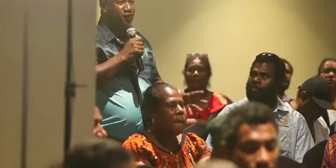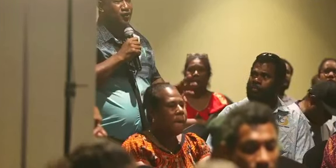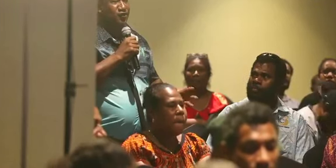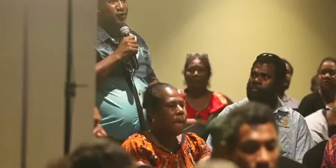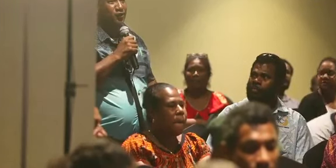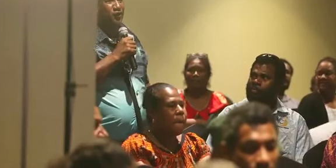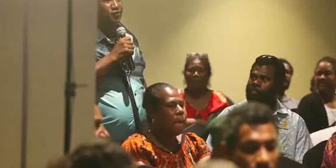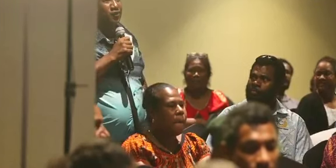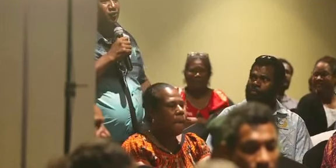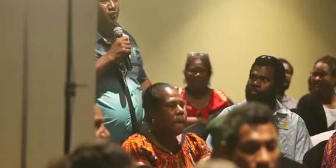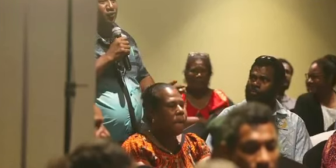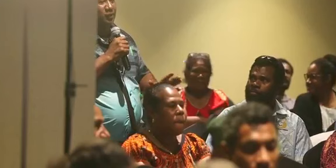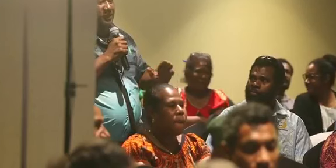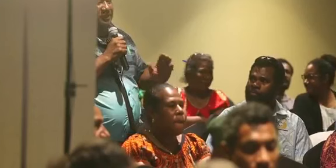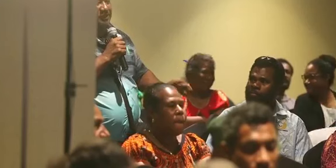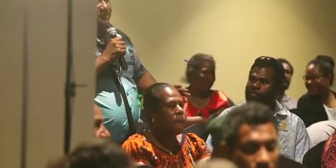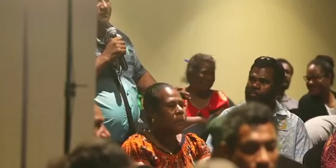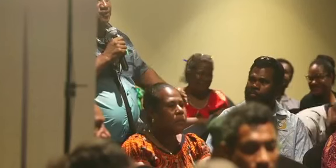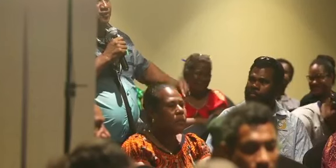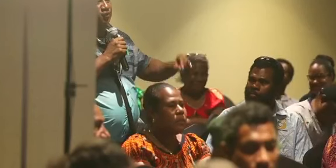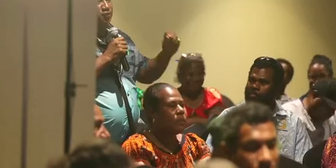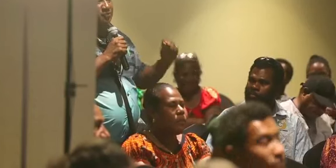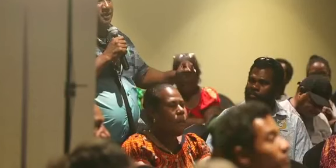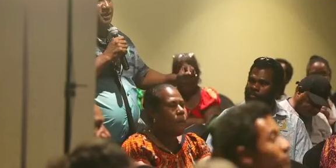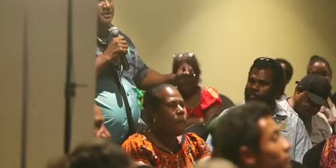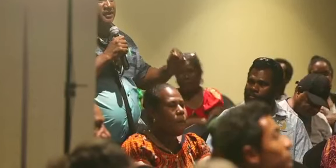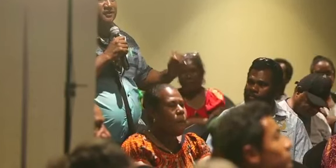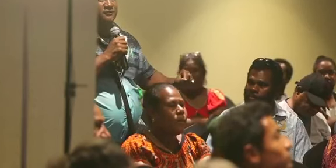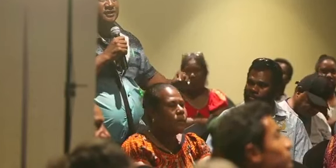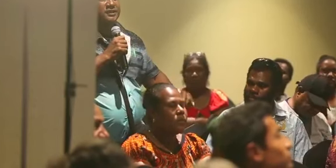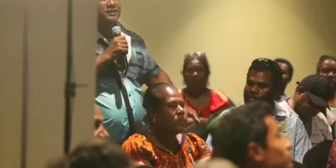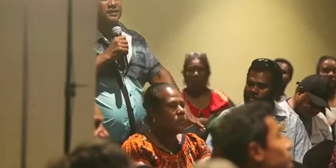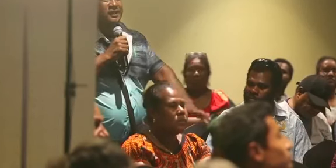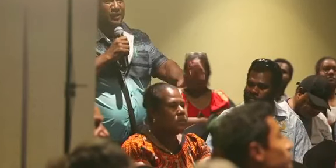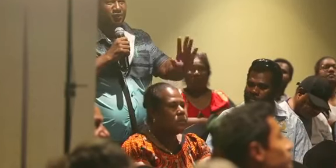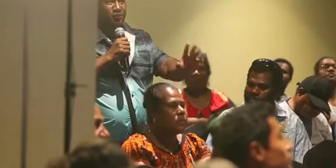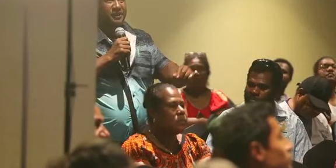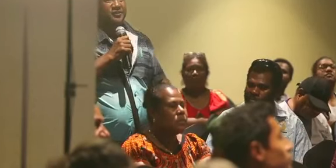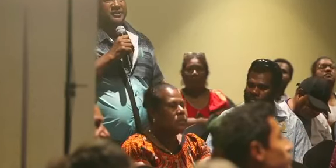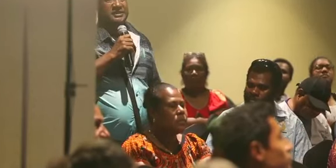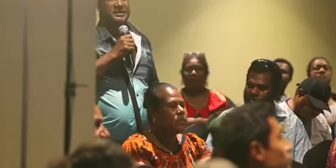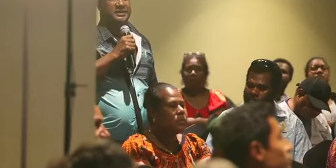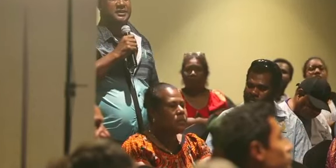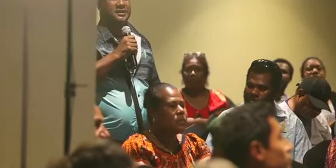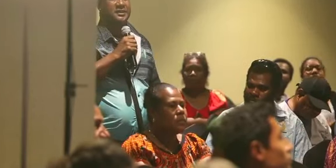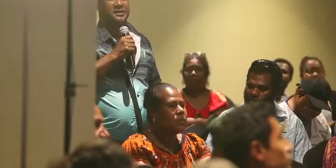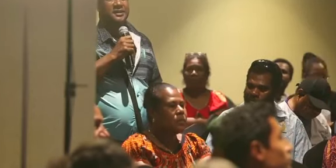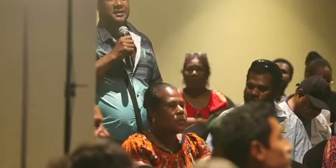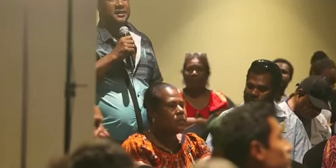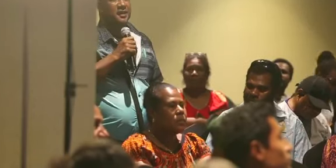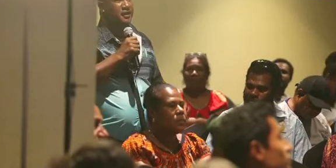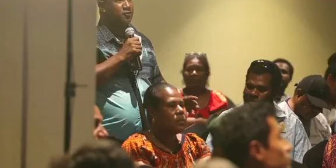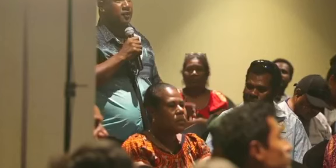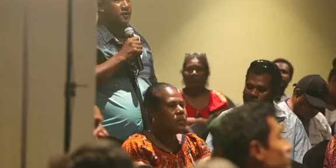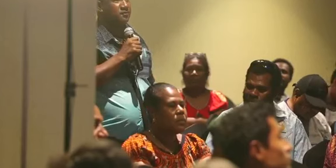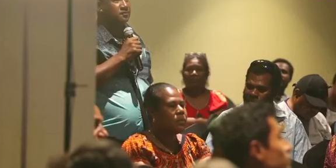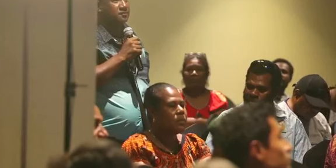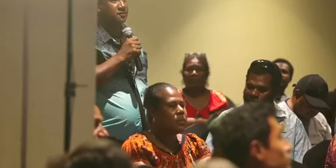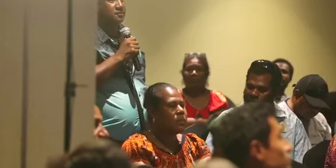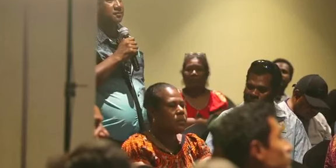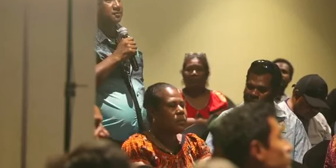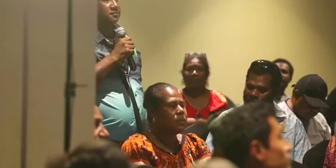And we only know that when you get to the shelf, you can rice na tin fish, and you pay your GST. And now